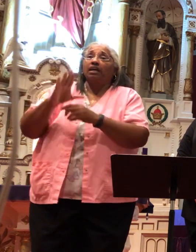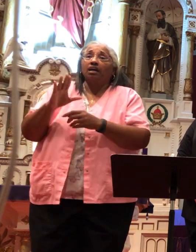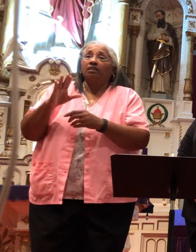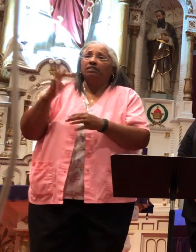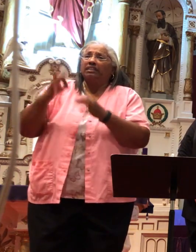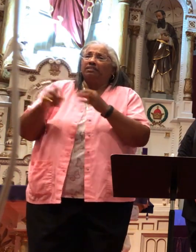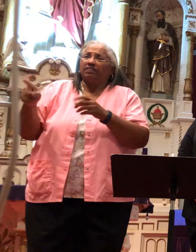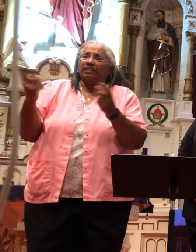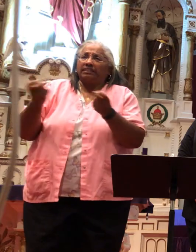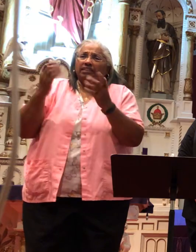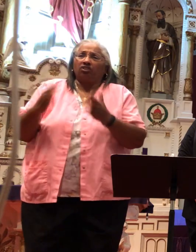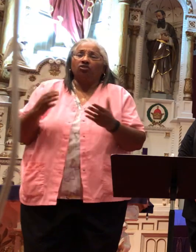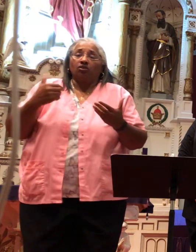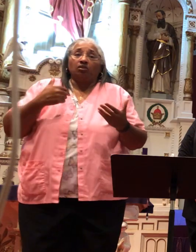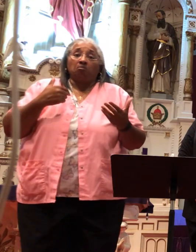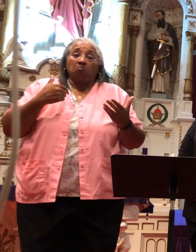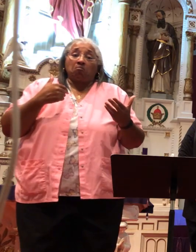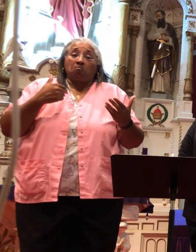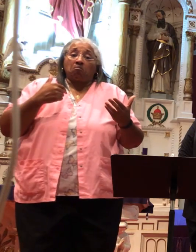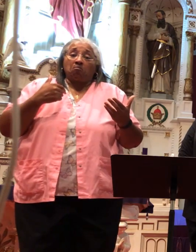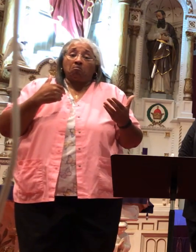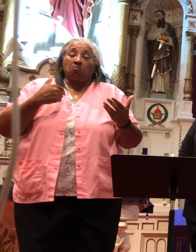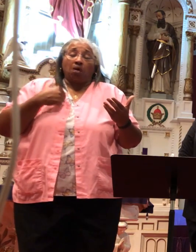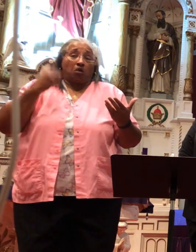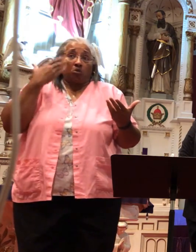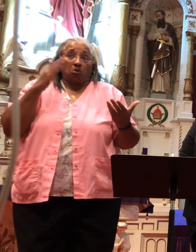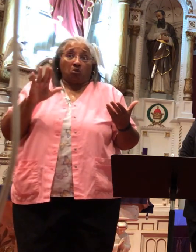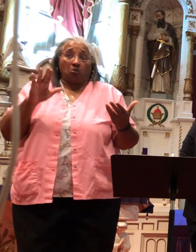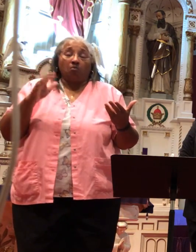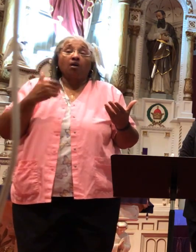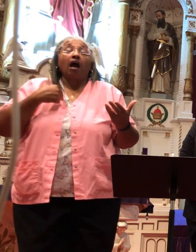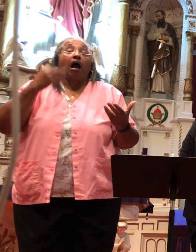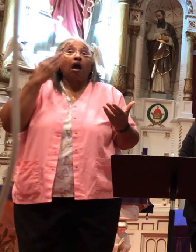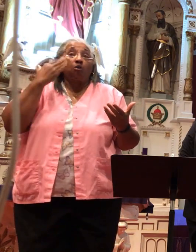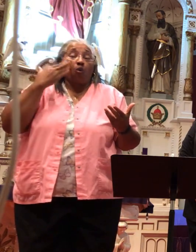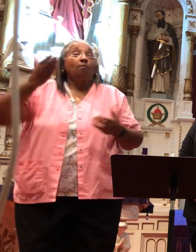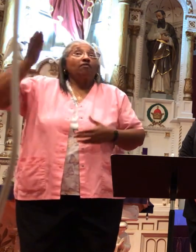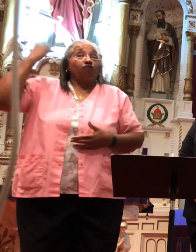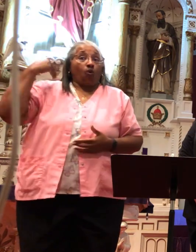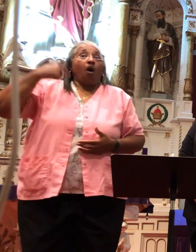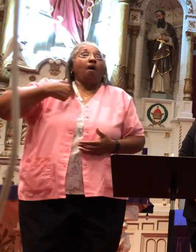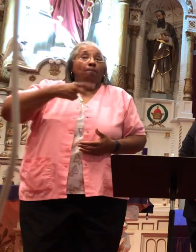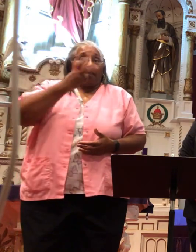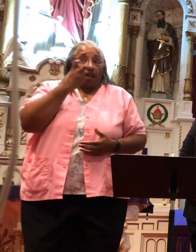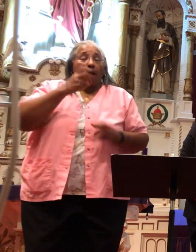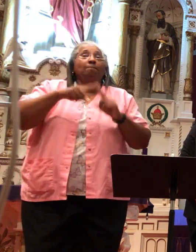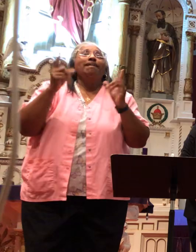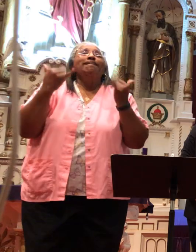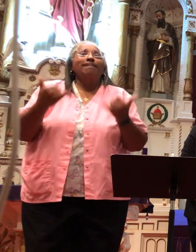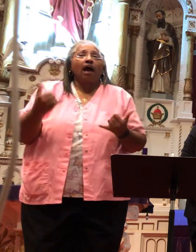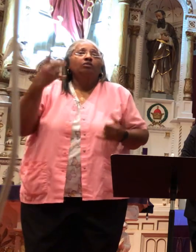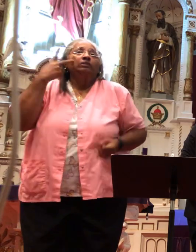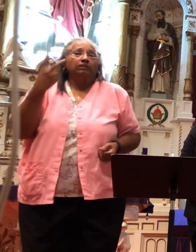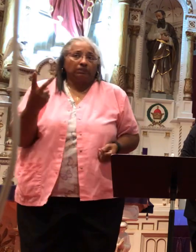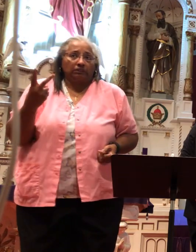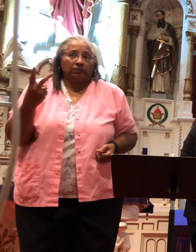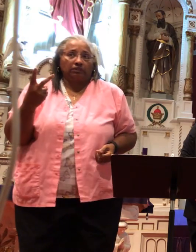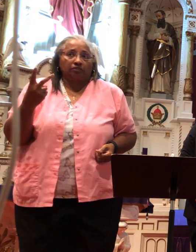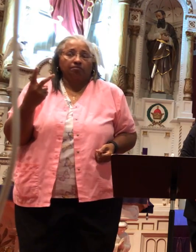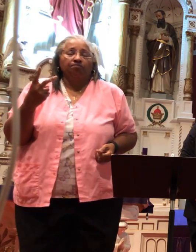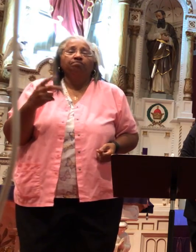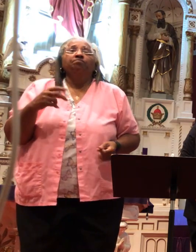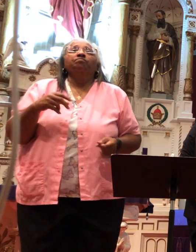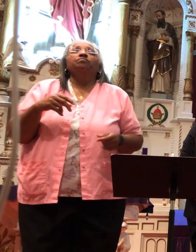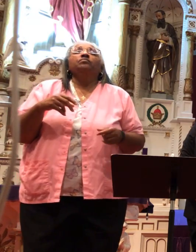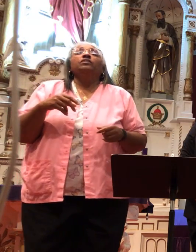sinner, I do not know. One thing I do know is that I was blind, and now I see." So they